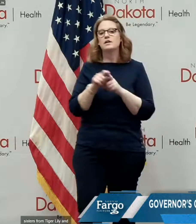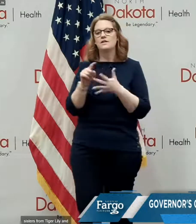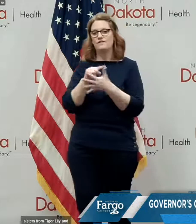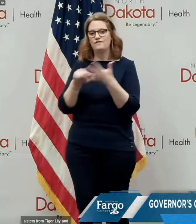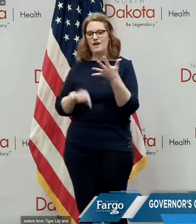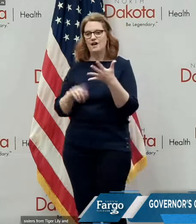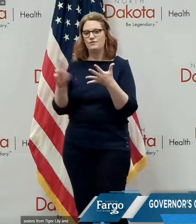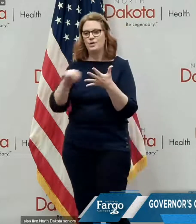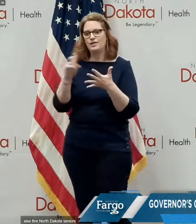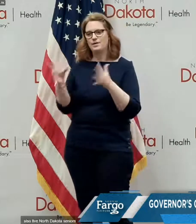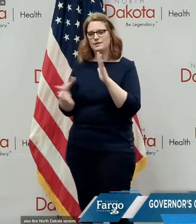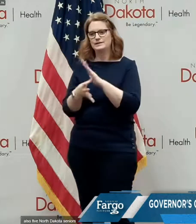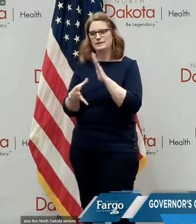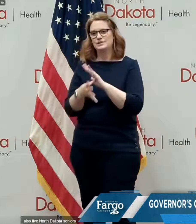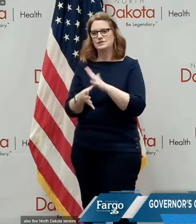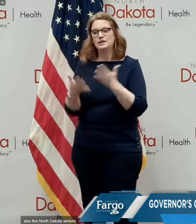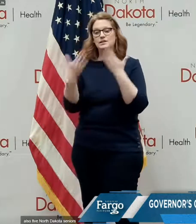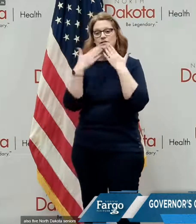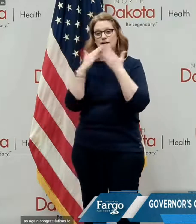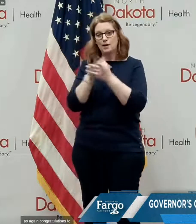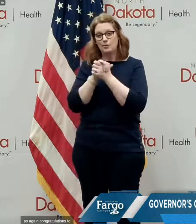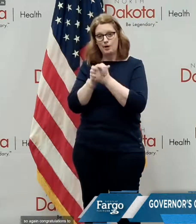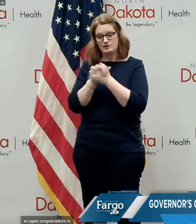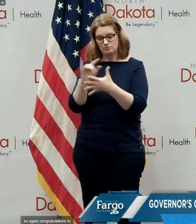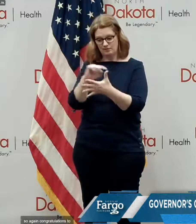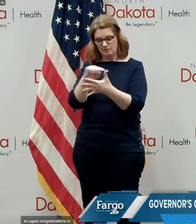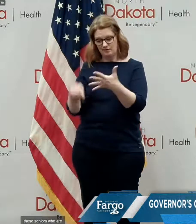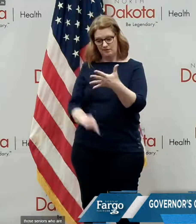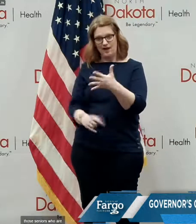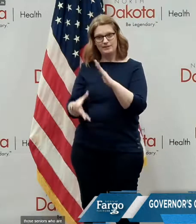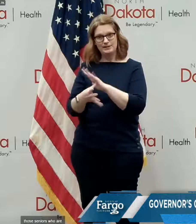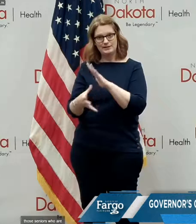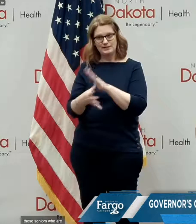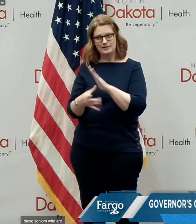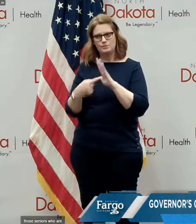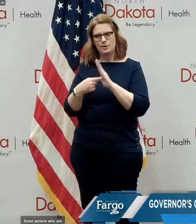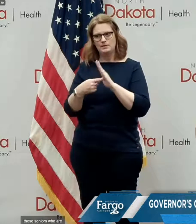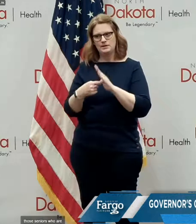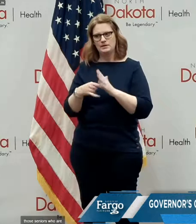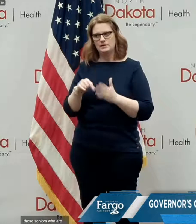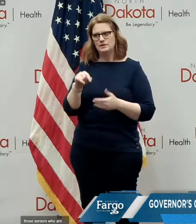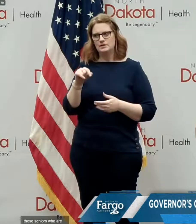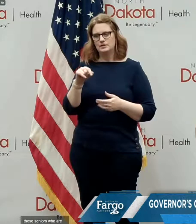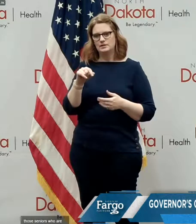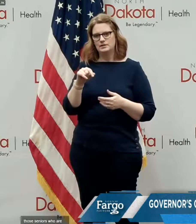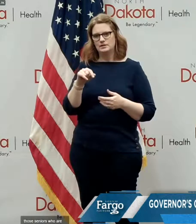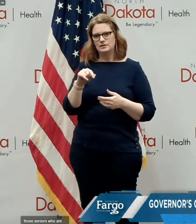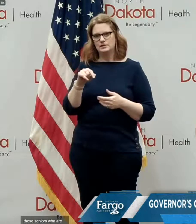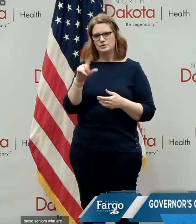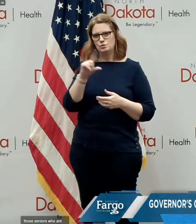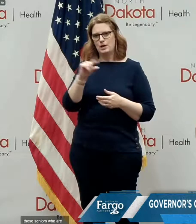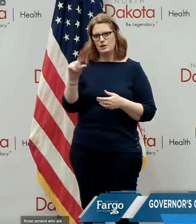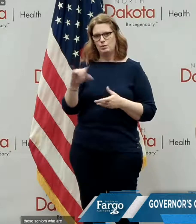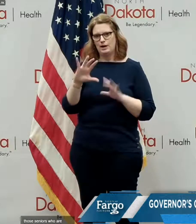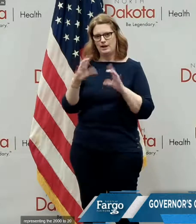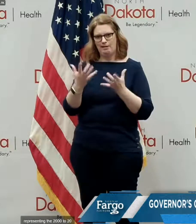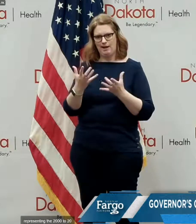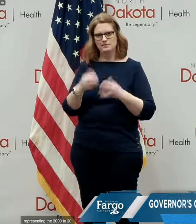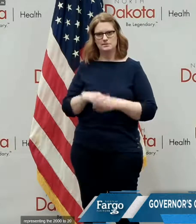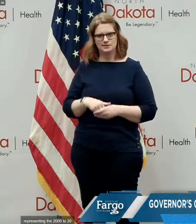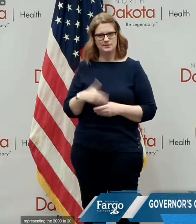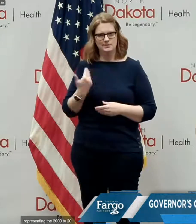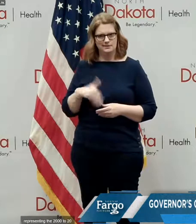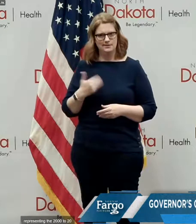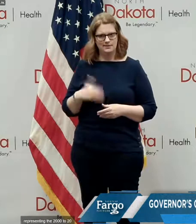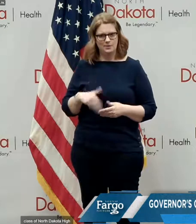again, congratulations to those seniors who are representing the 2020 class of North Dakota high school